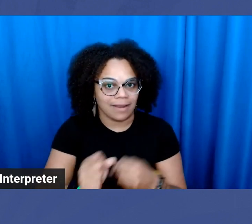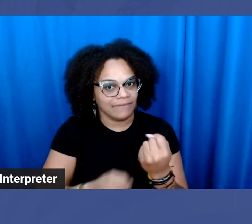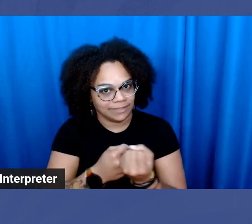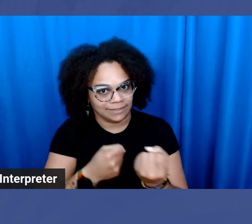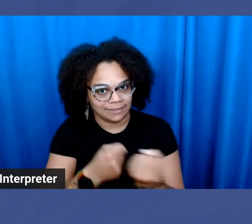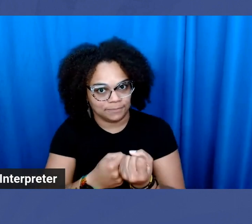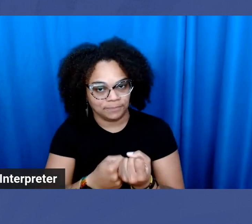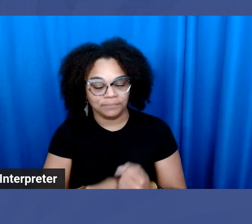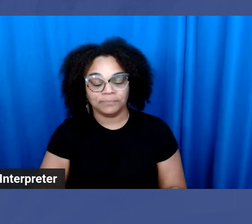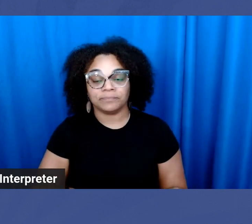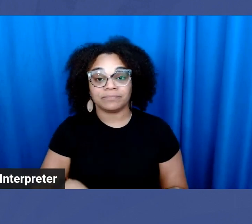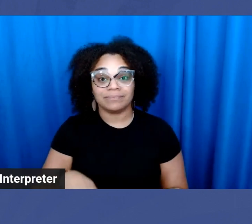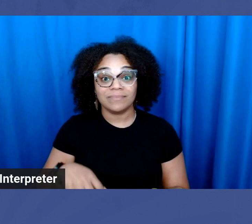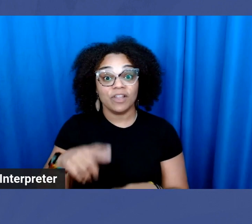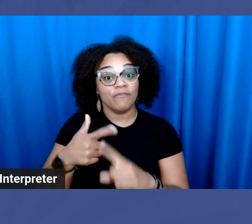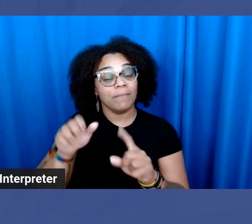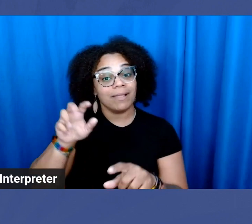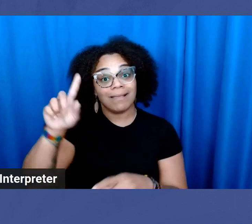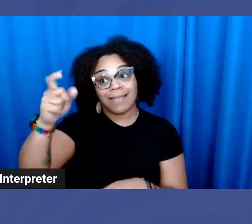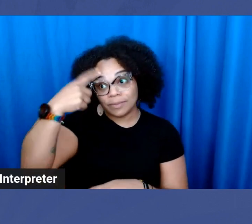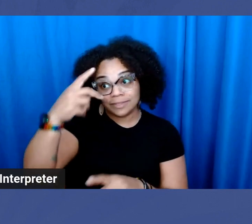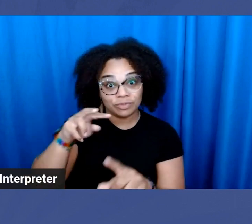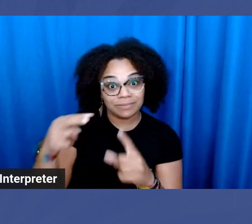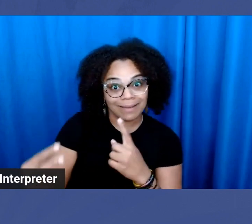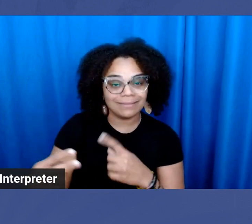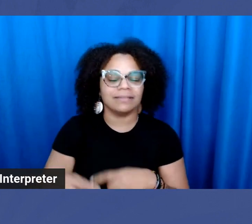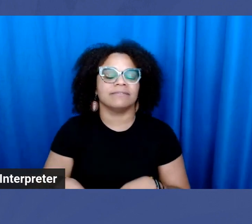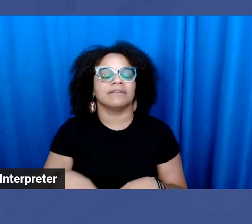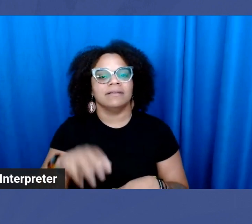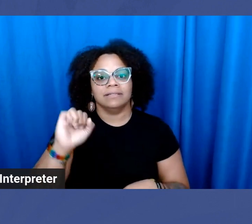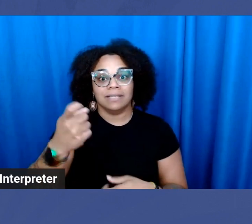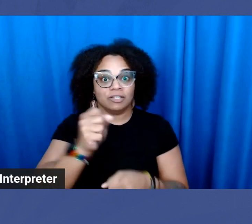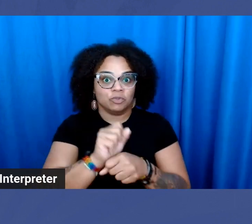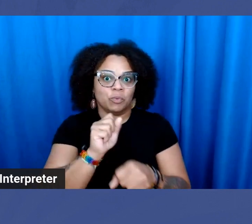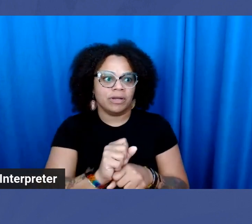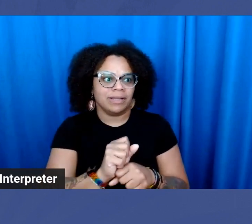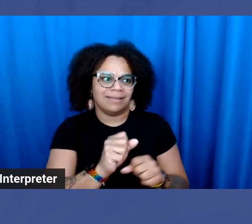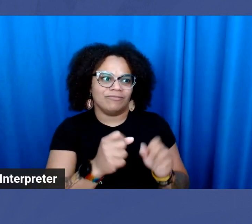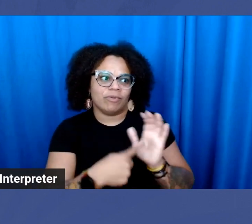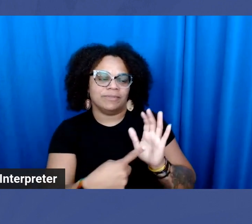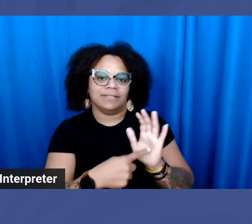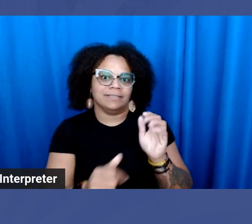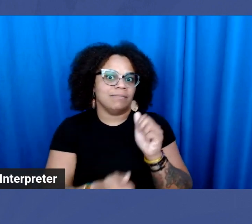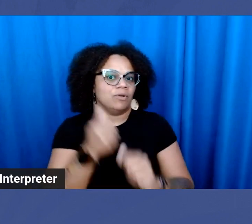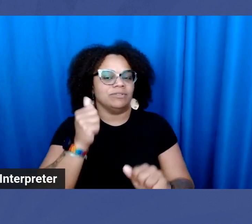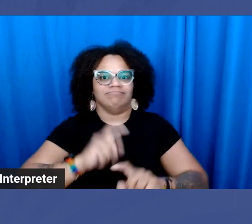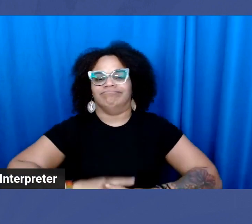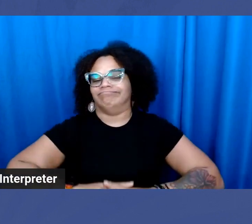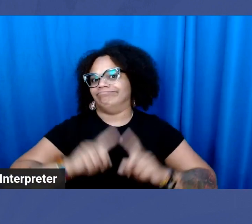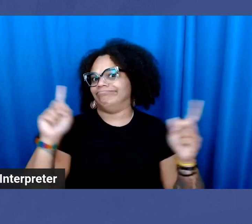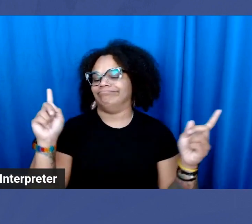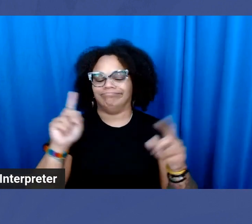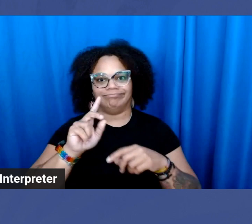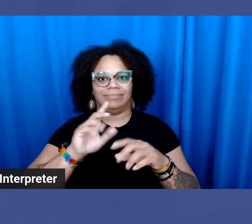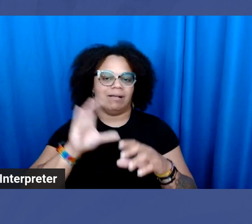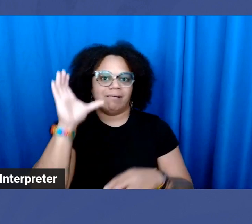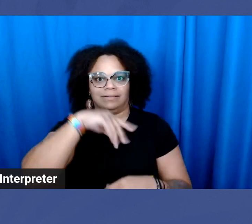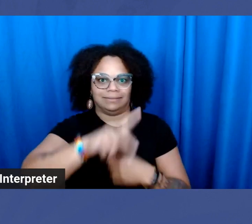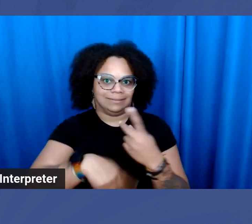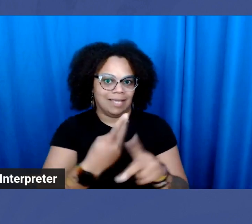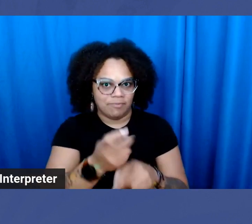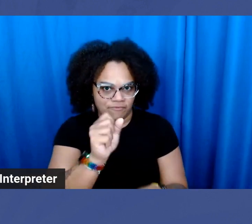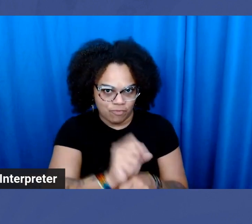capitalism, sex work represents, quote, the most abstract form of crisis as the metamorphosis of the commodity